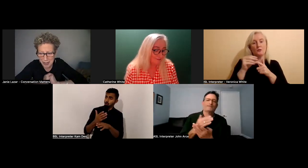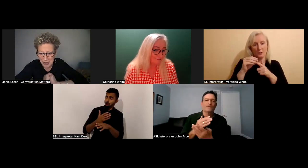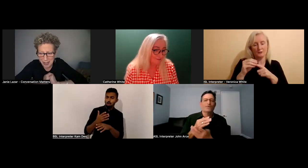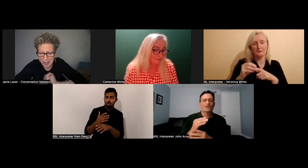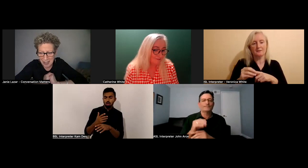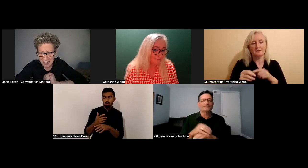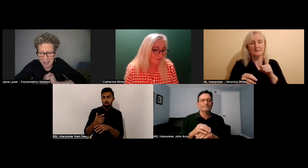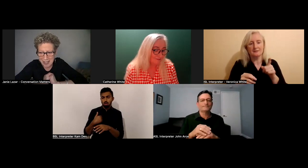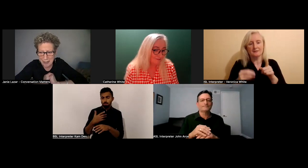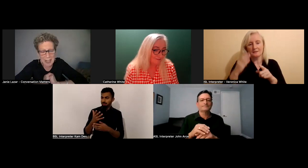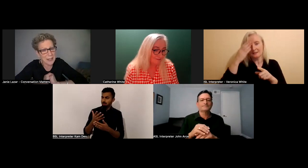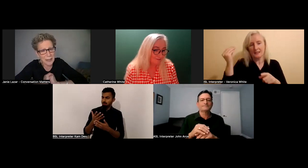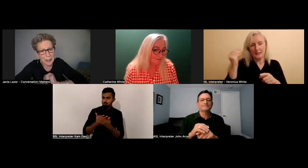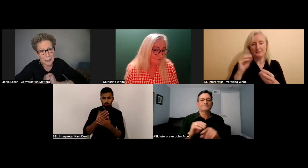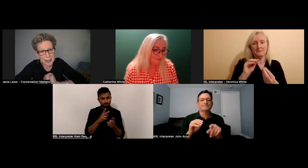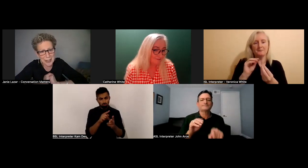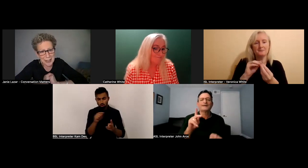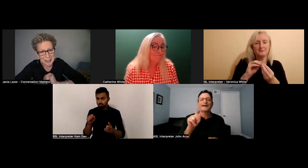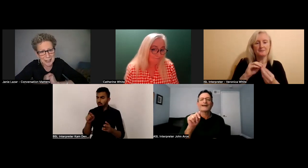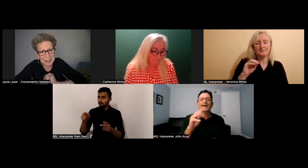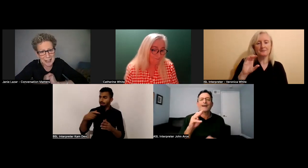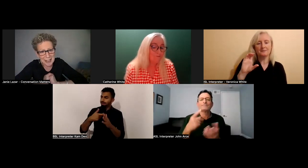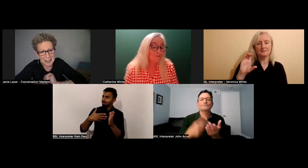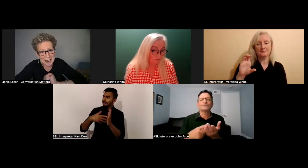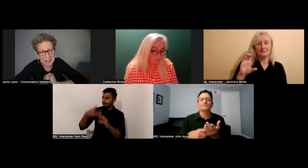about civic involvement.